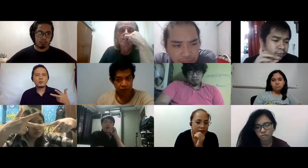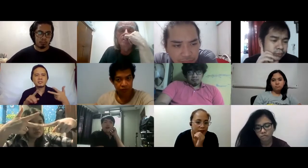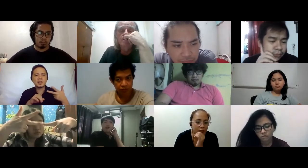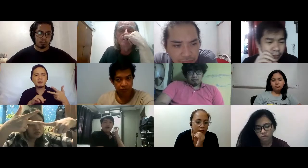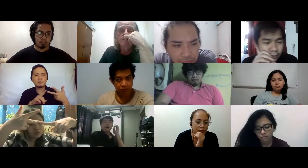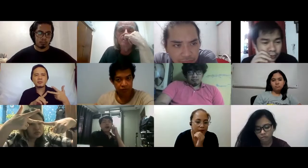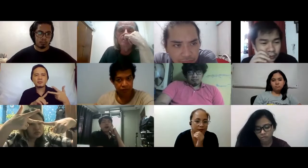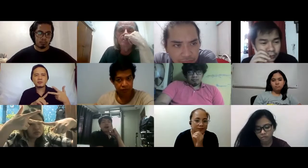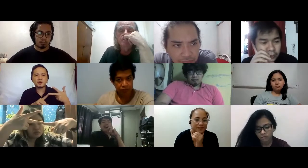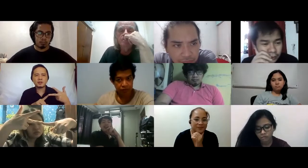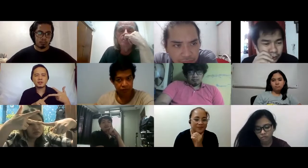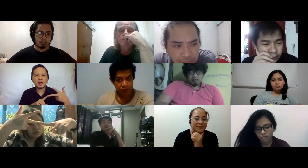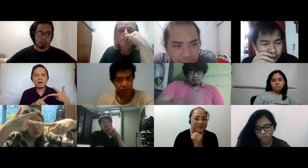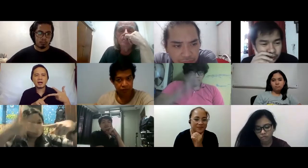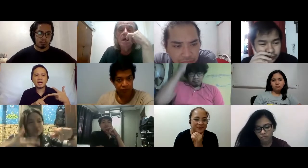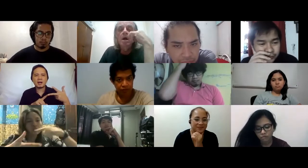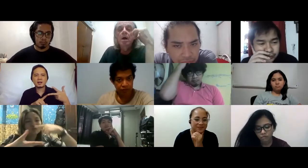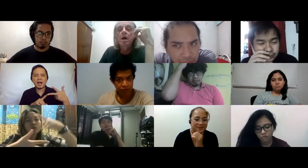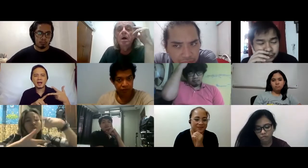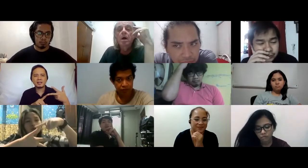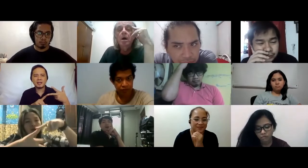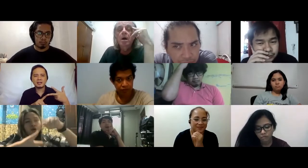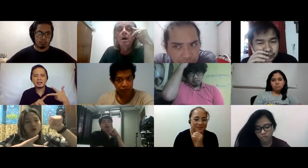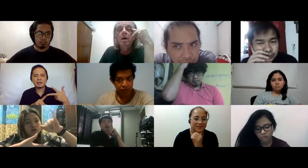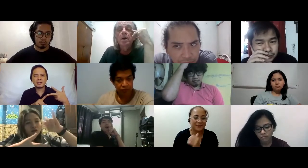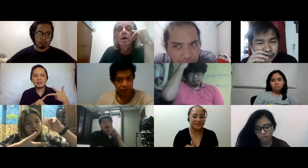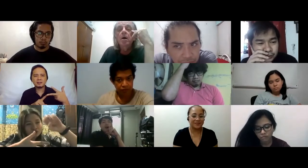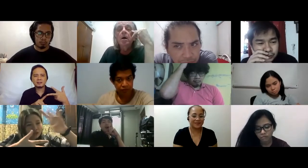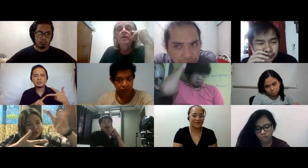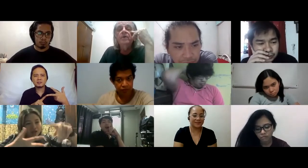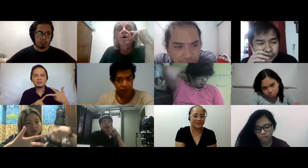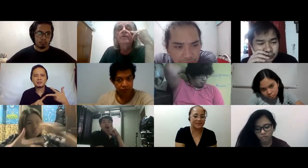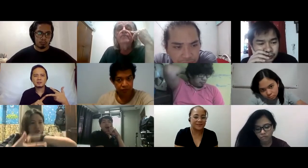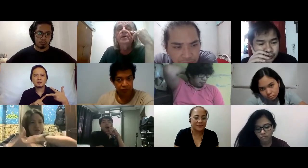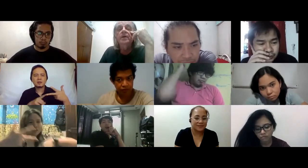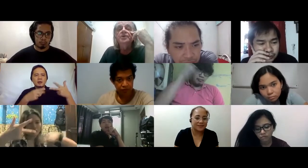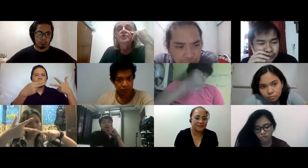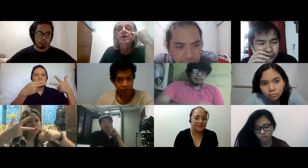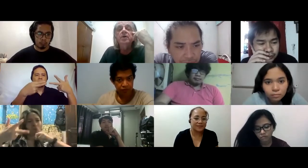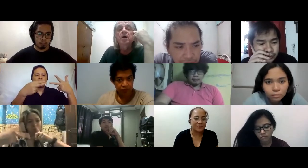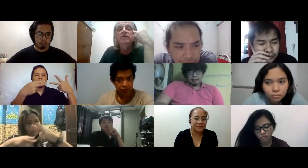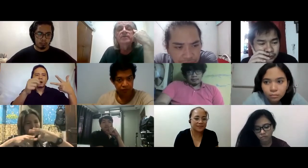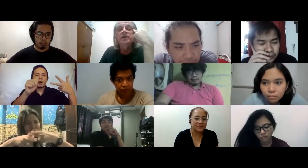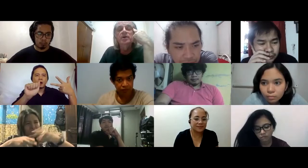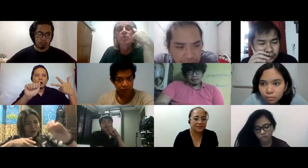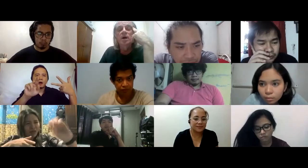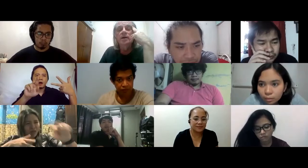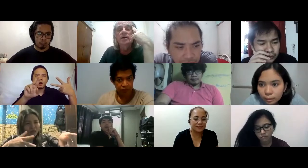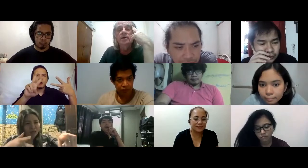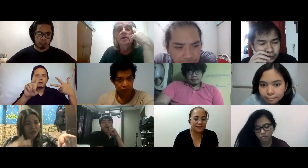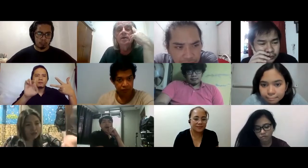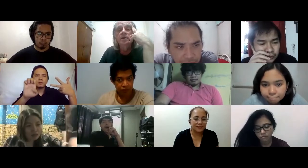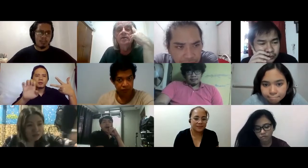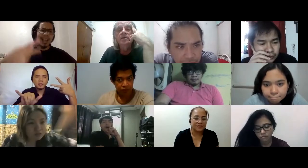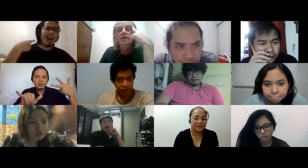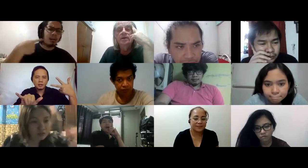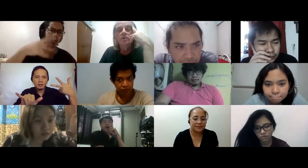So what was the name of the third candidate again? Harvey, Harvey,